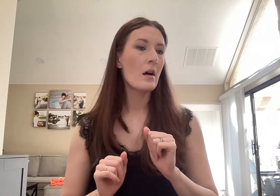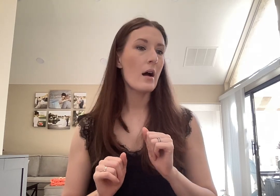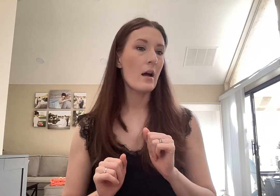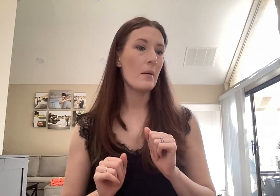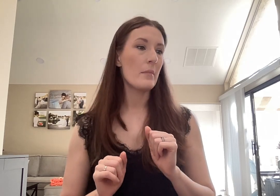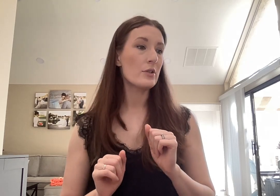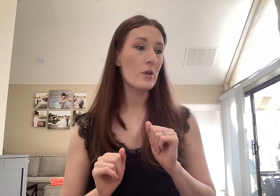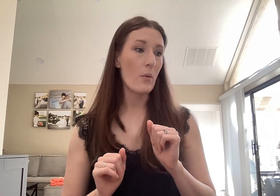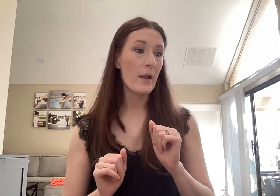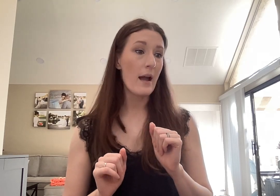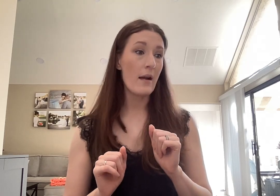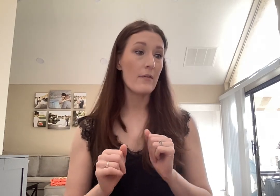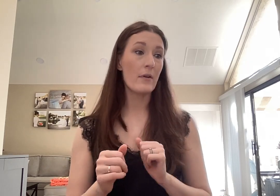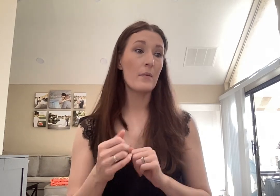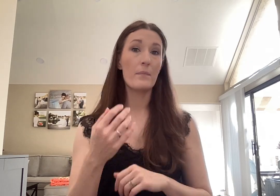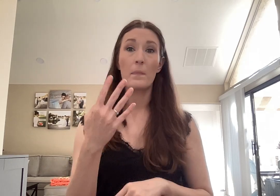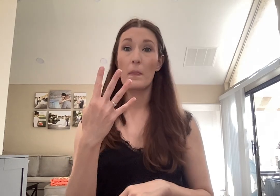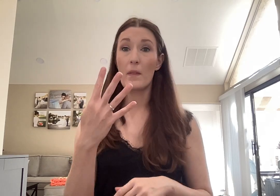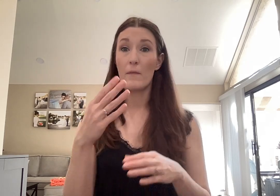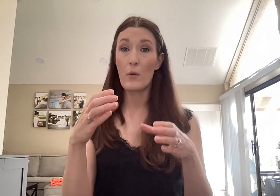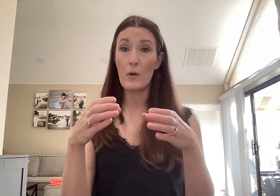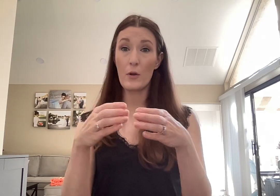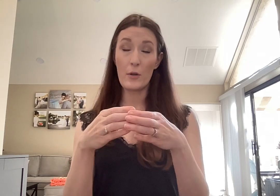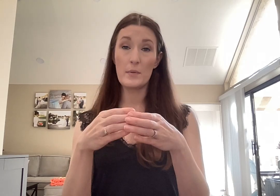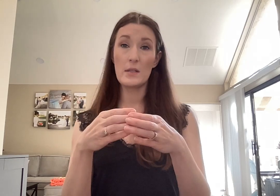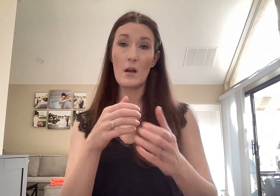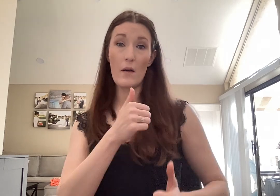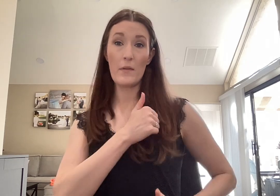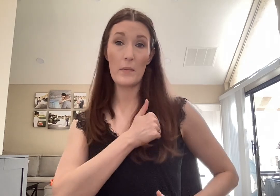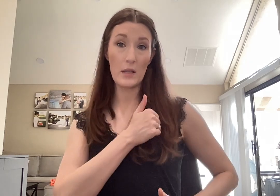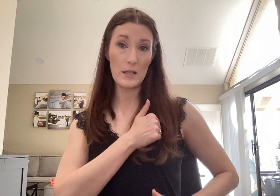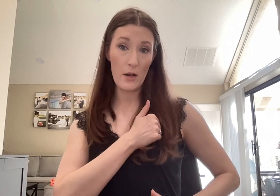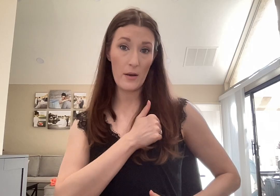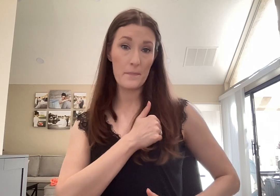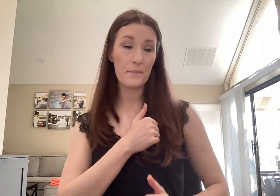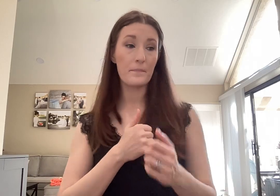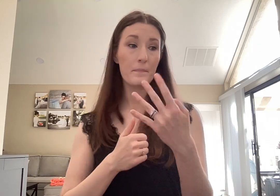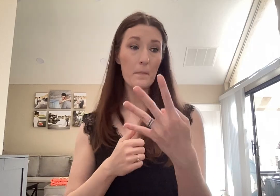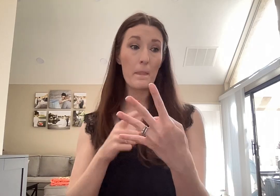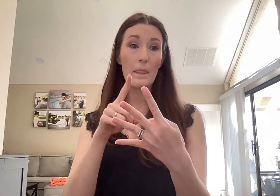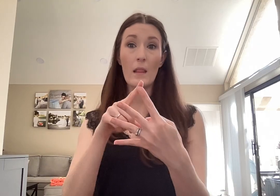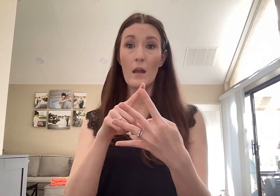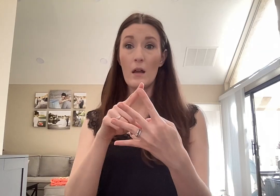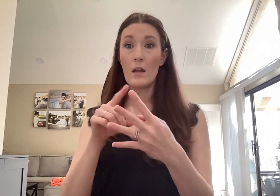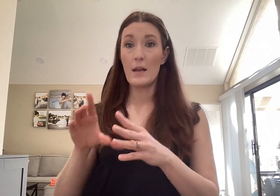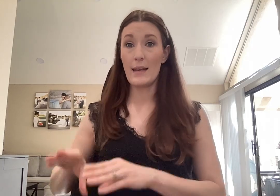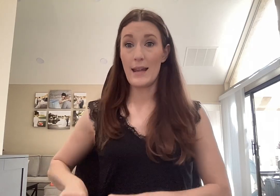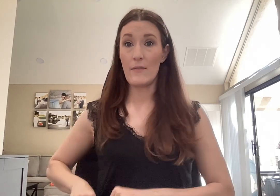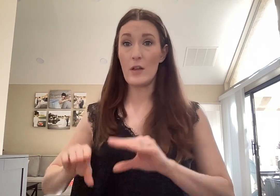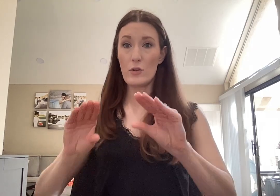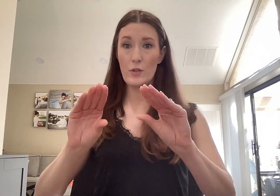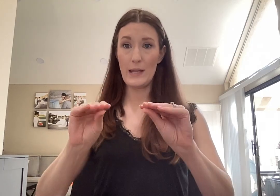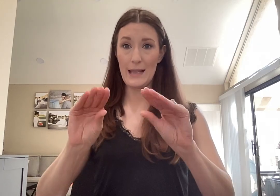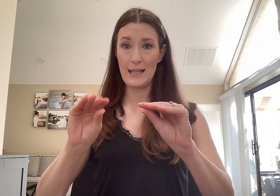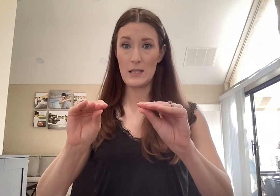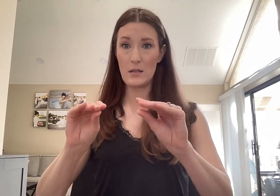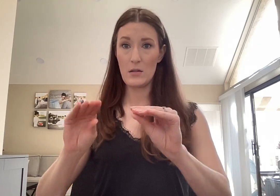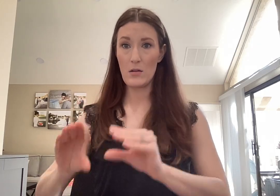So we have 4 groups of the military. Navy, you're doing this on